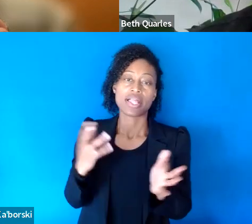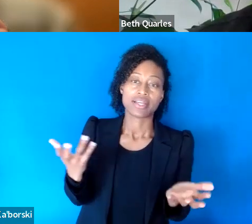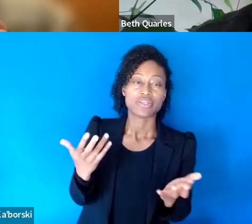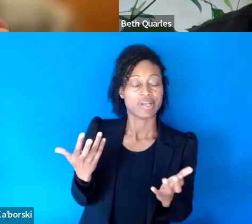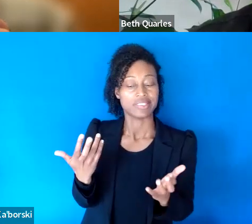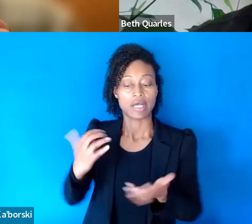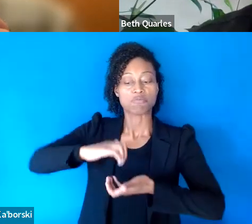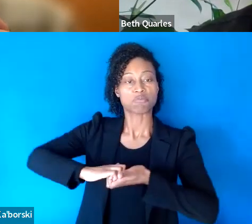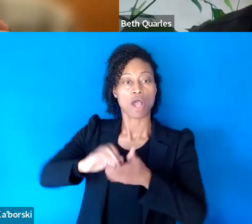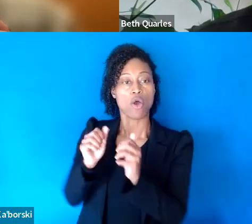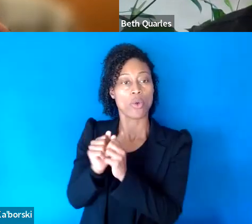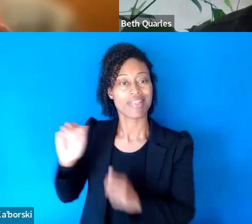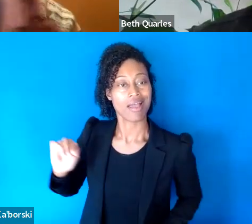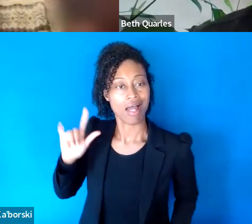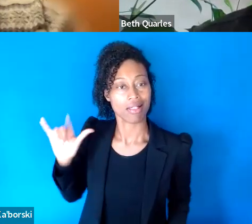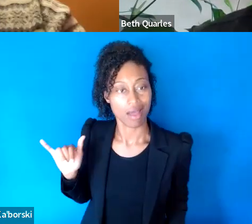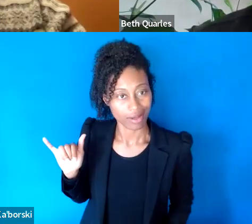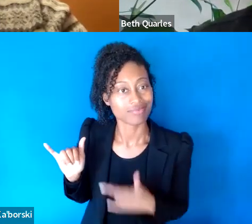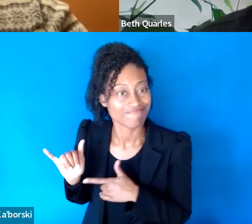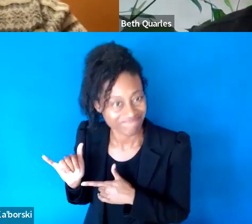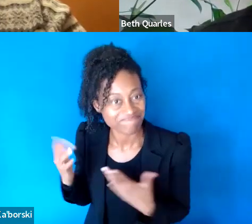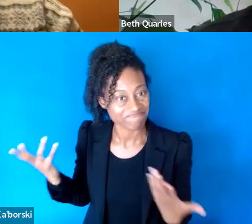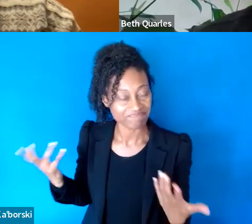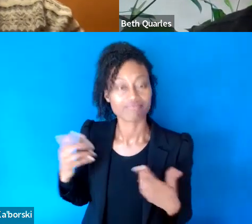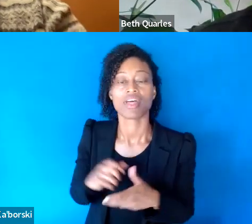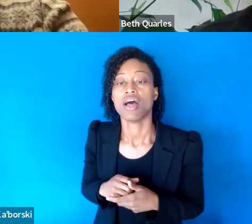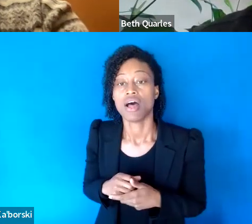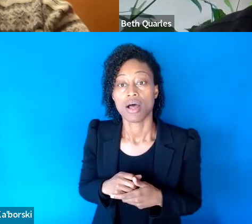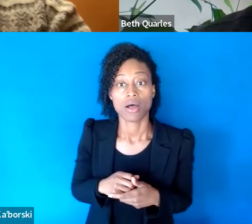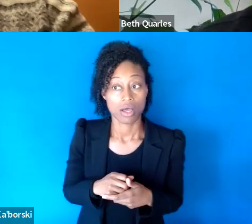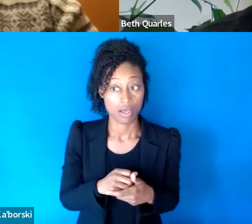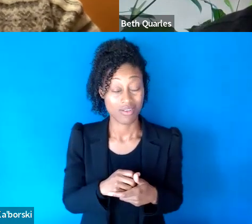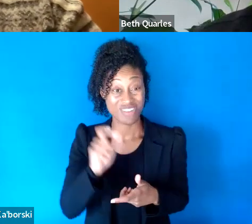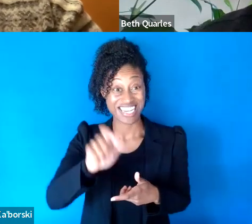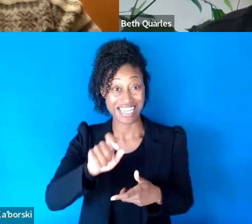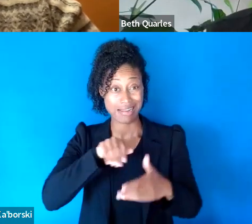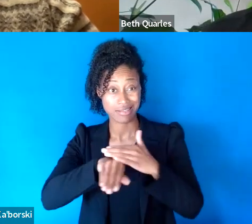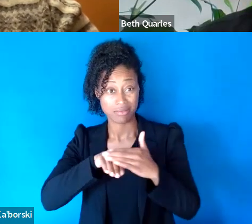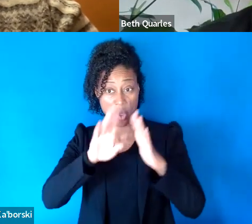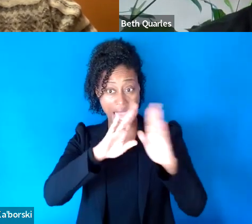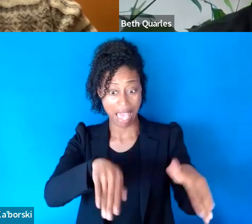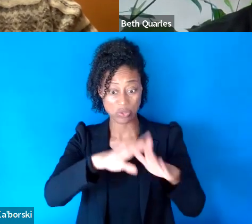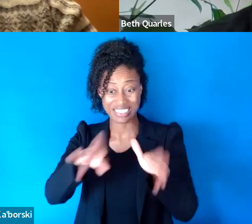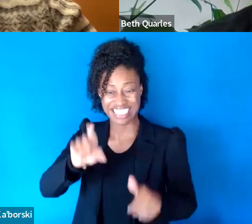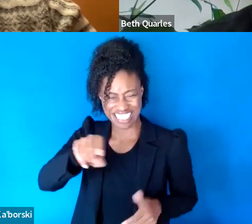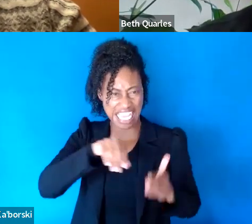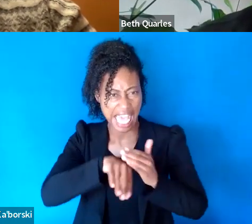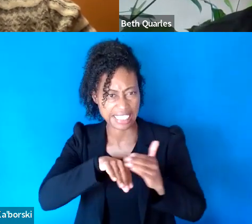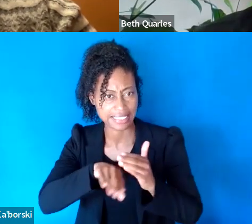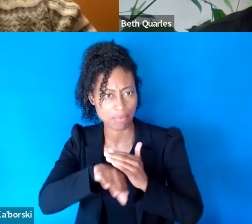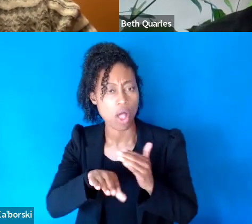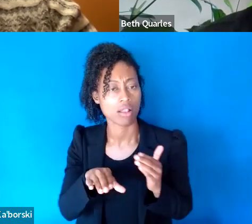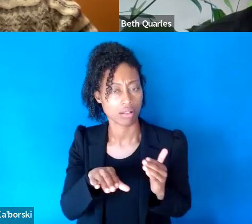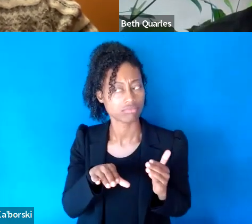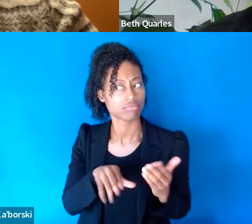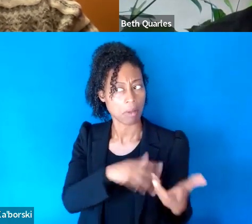allies. We saw that there was a need for accessible housing. And we